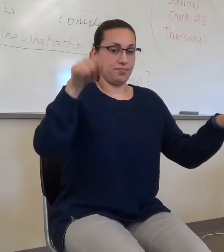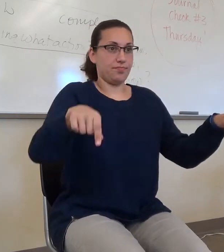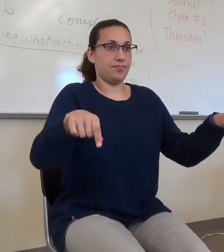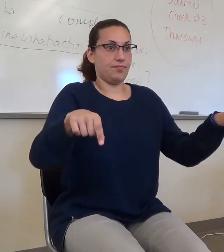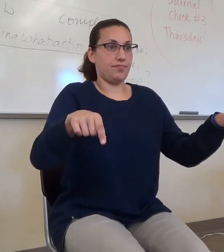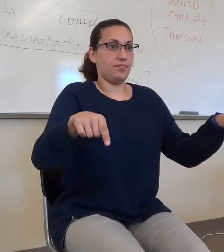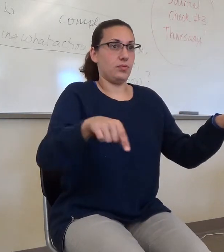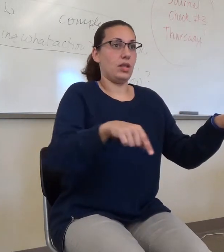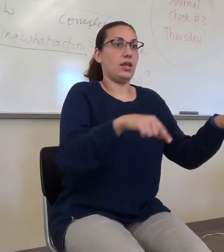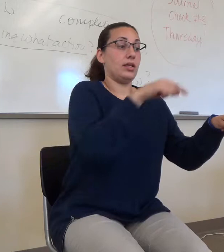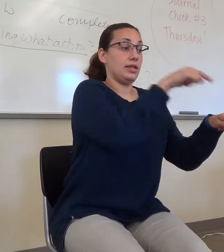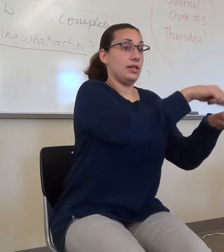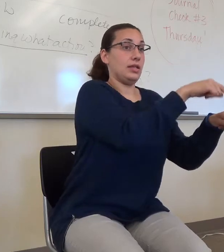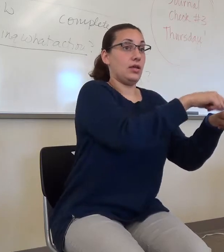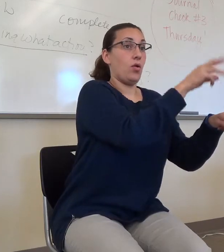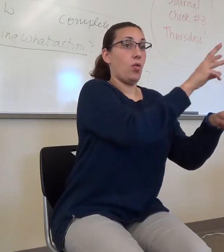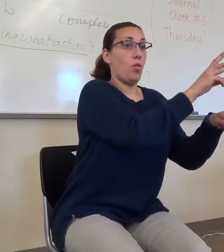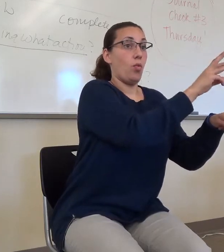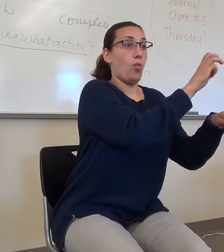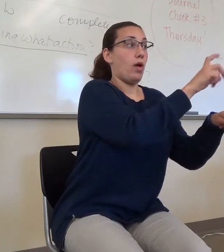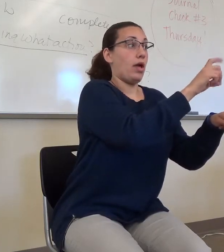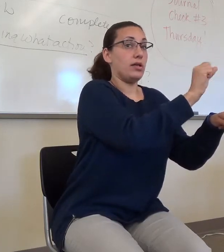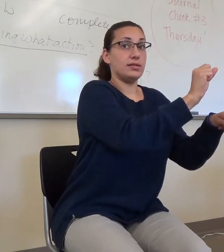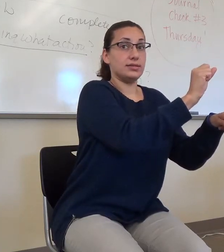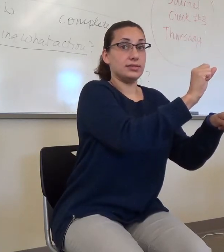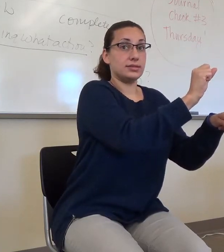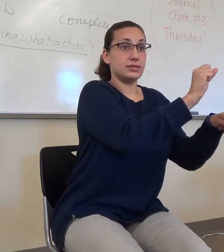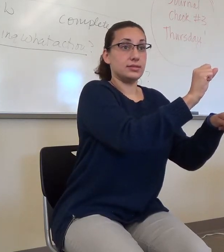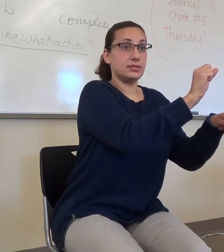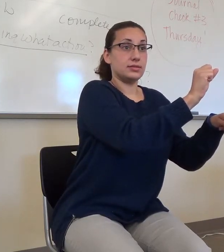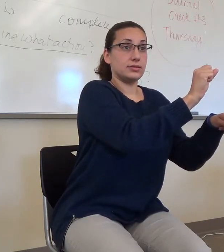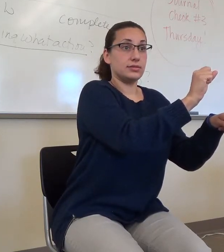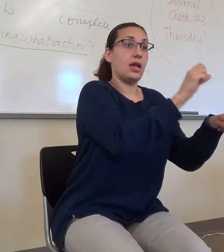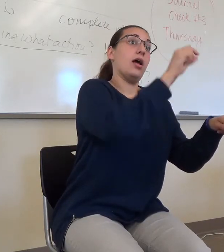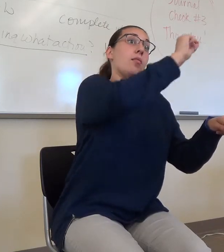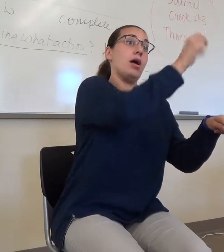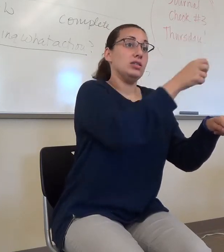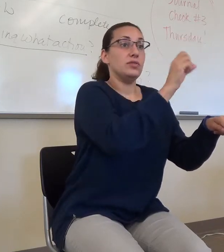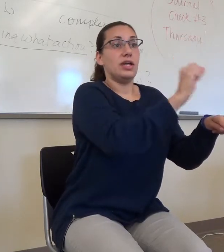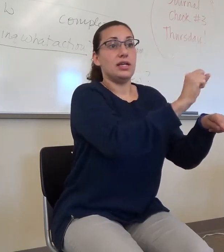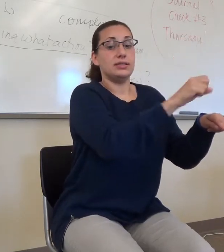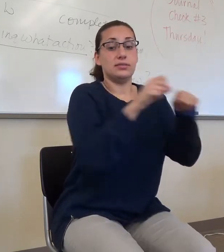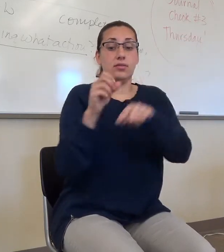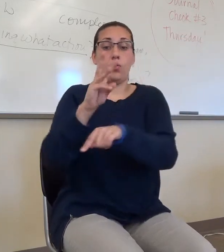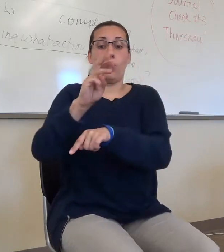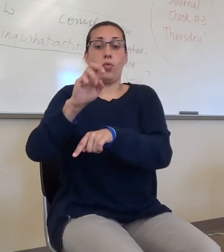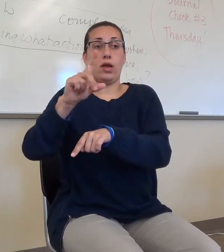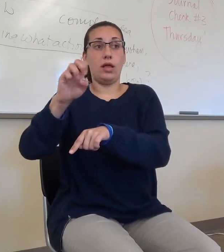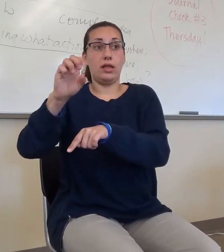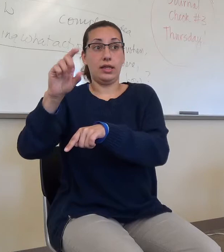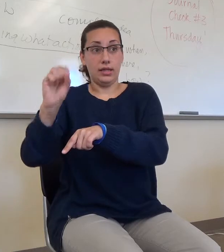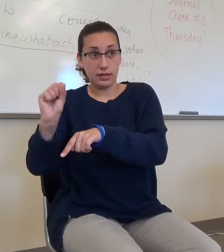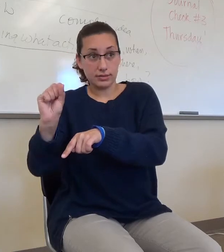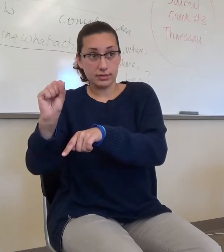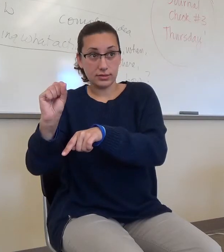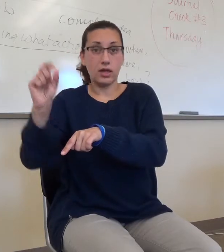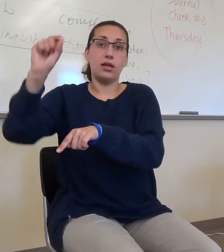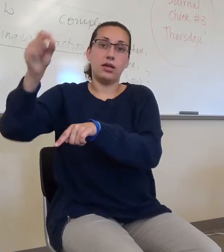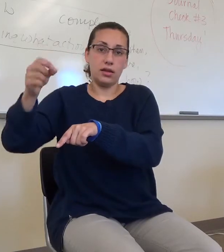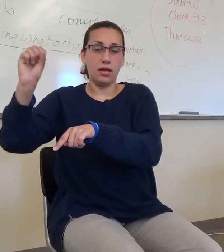He would be, if we had a possessive of him, it would be this. Does that make sense? So what is it